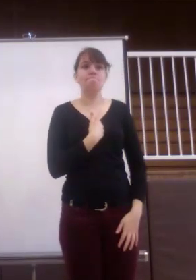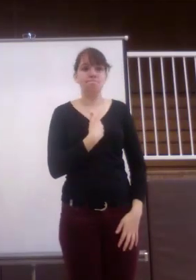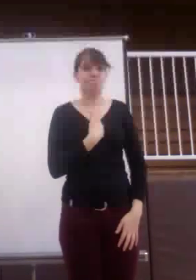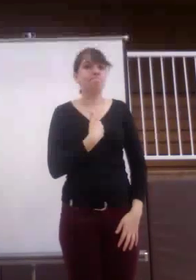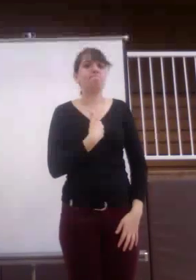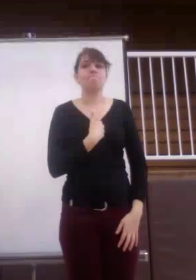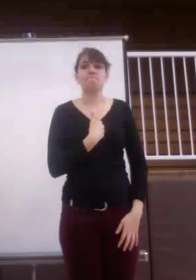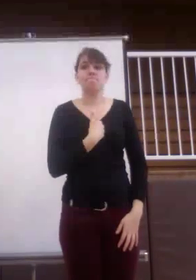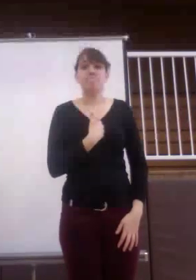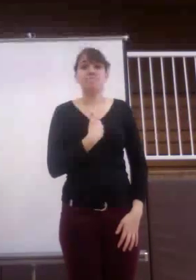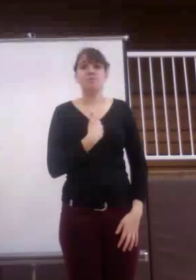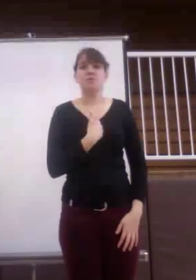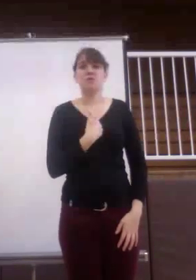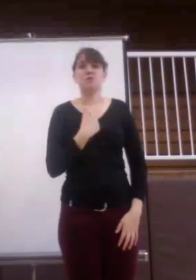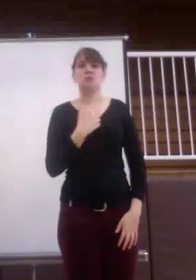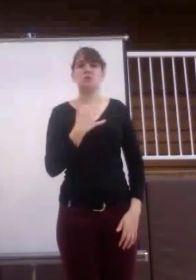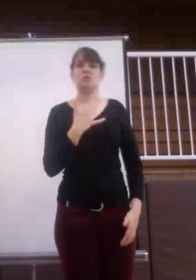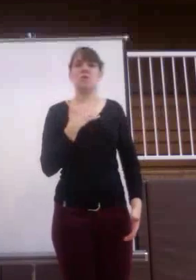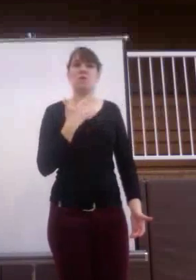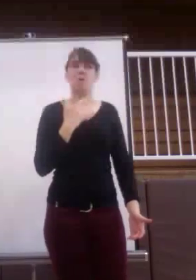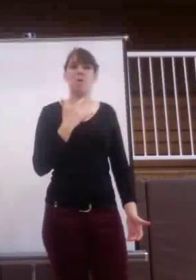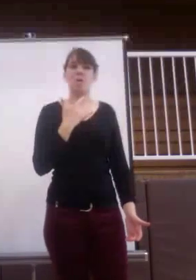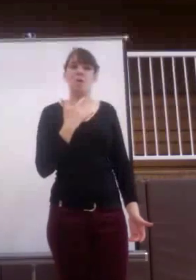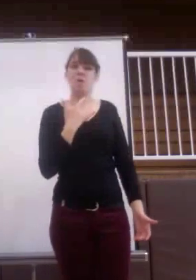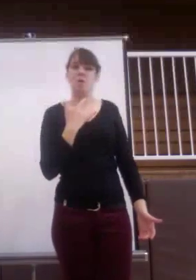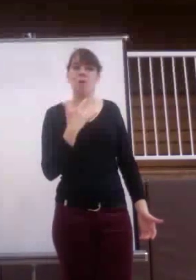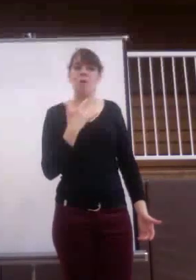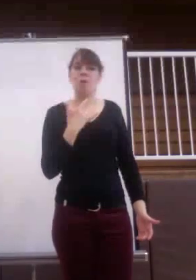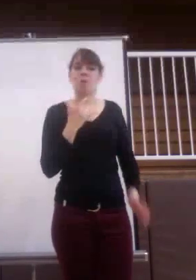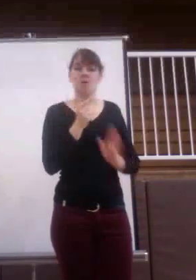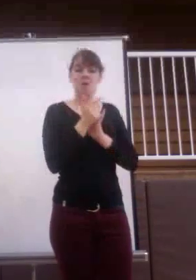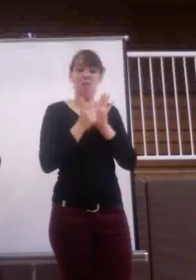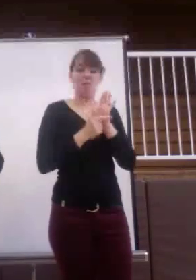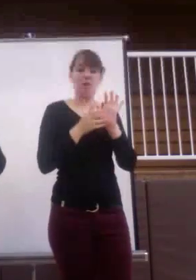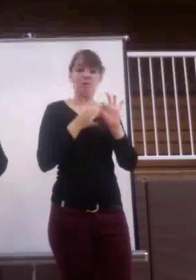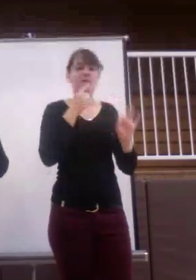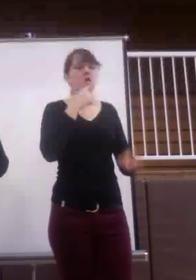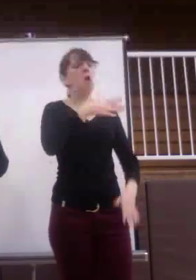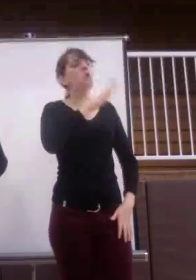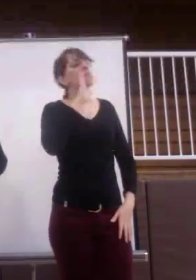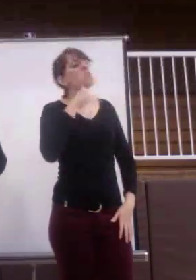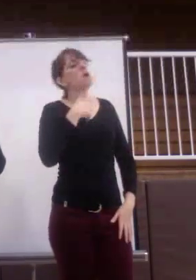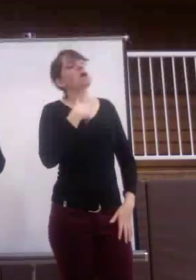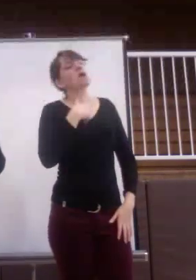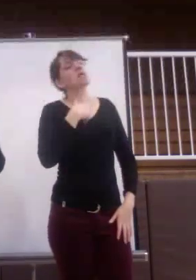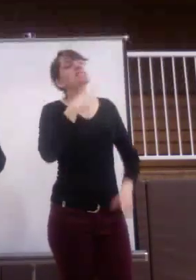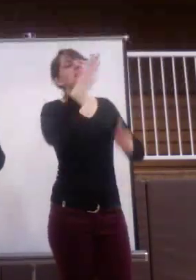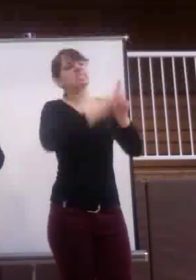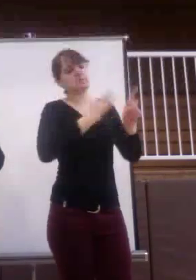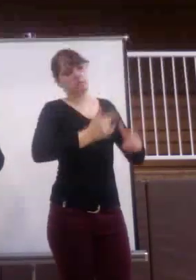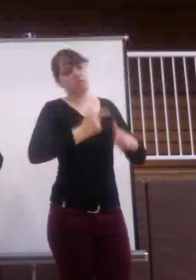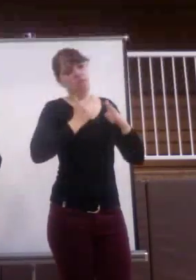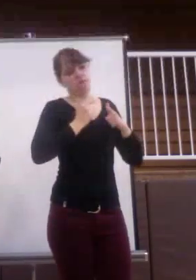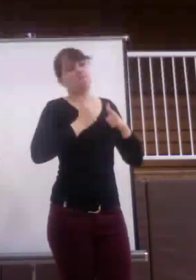So to arbitrarily give a number to a patient of 6 months to make a